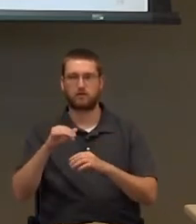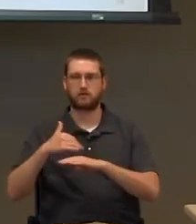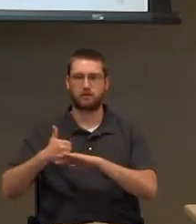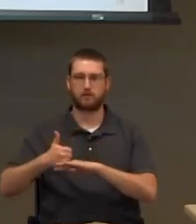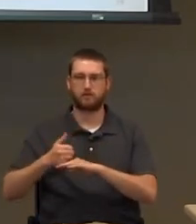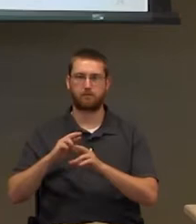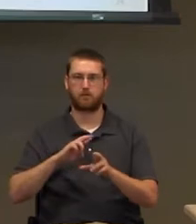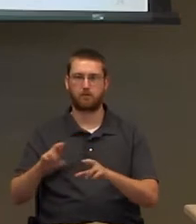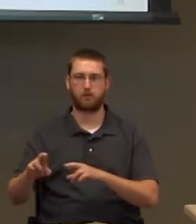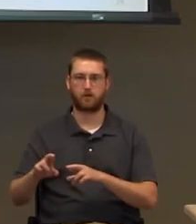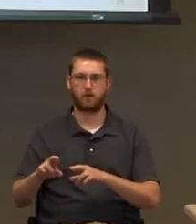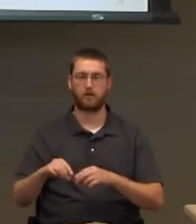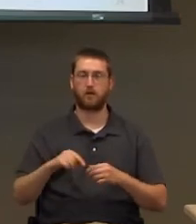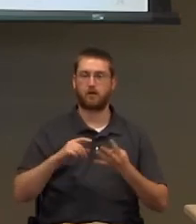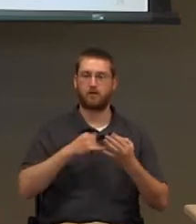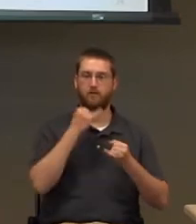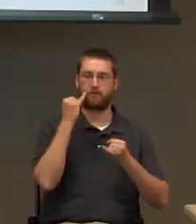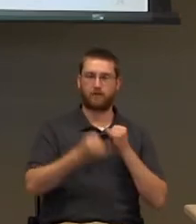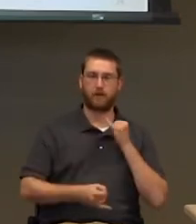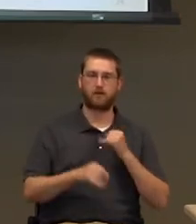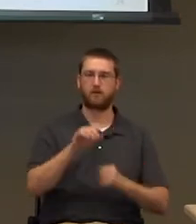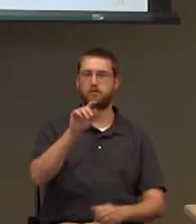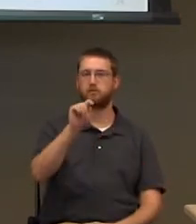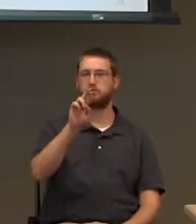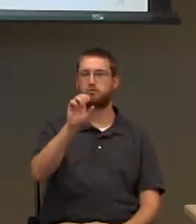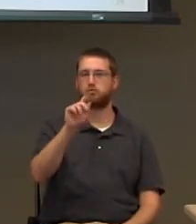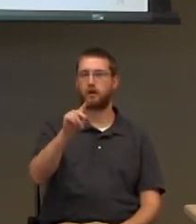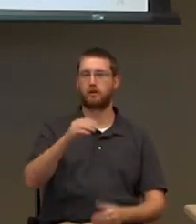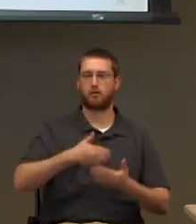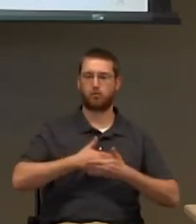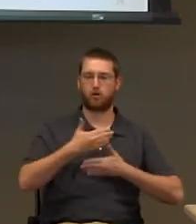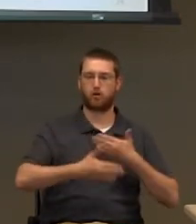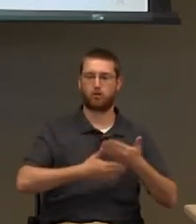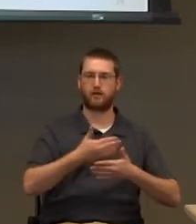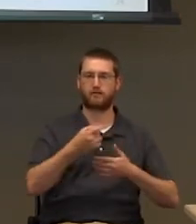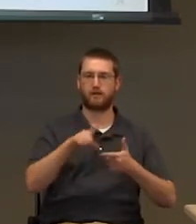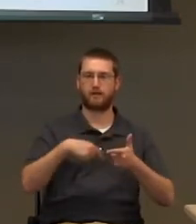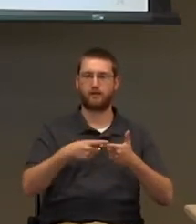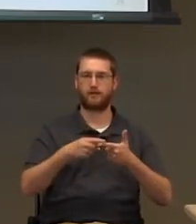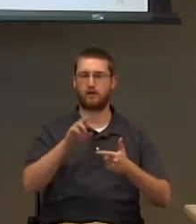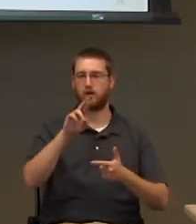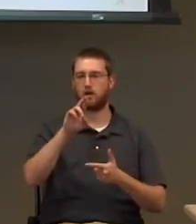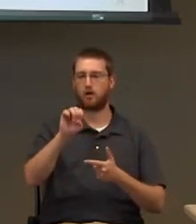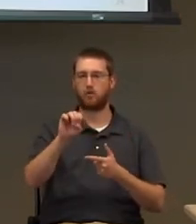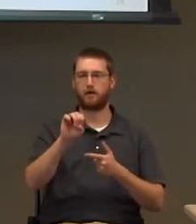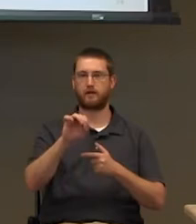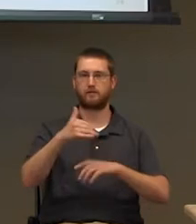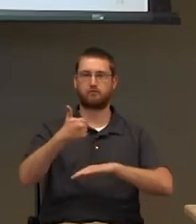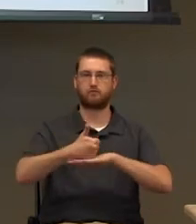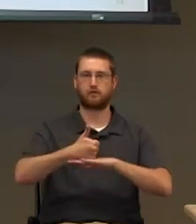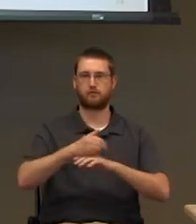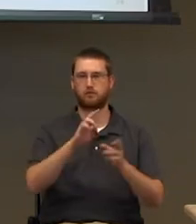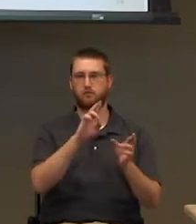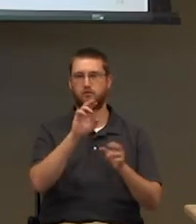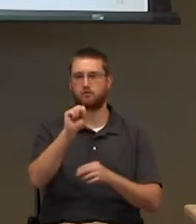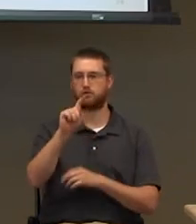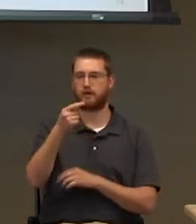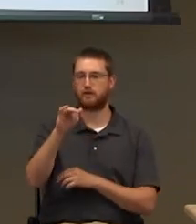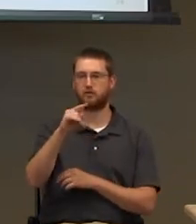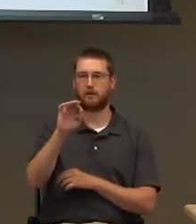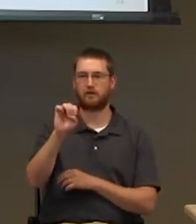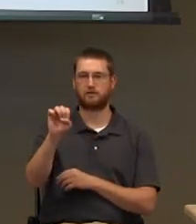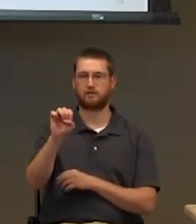and re-strategize. Your implementation, your dashboard of measuring successes and failures of, we invested